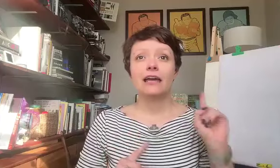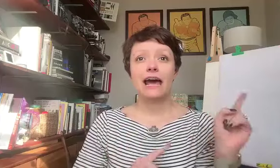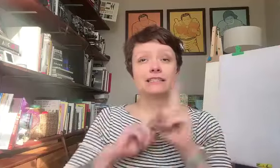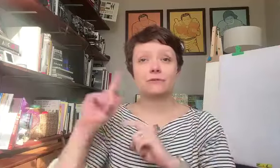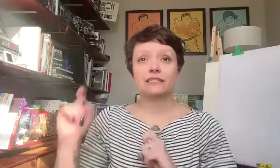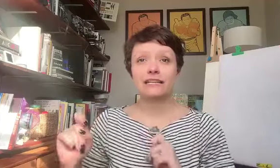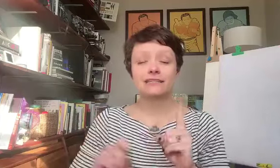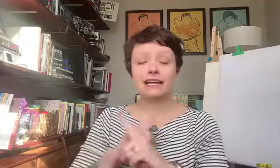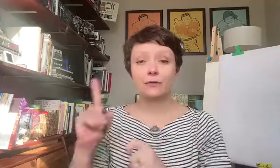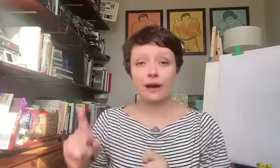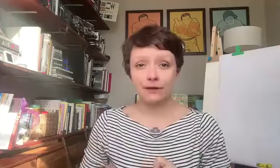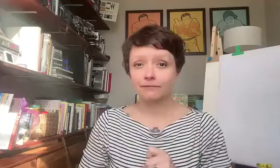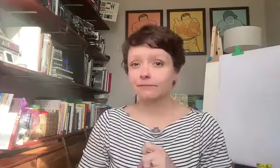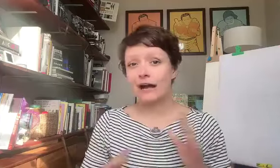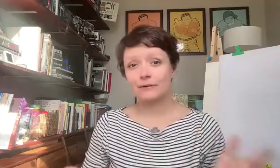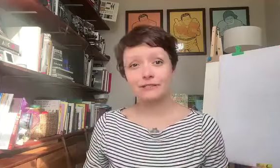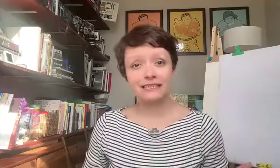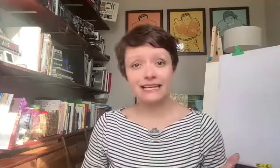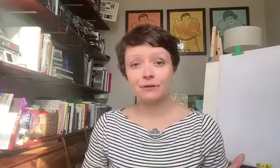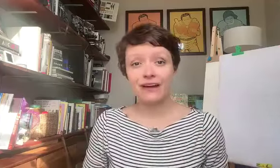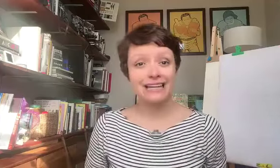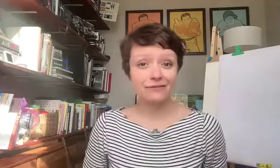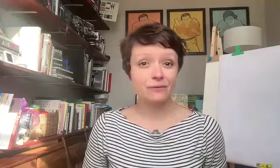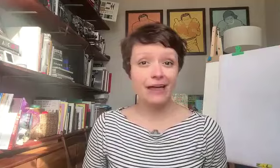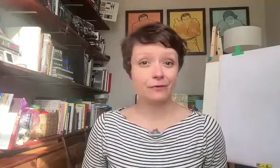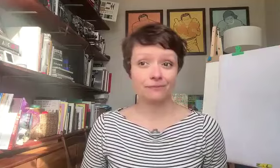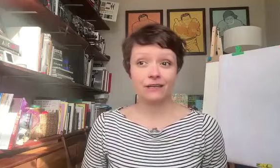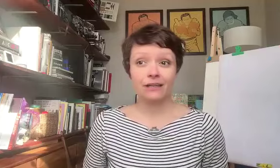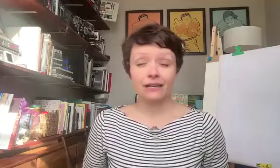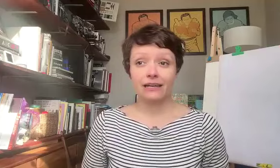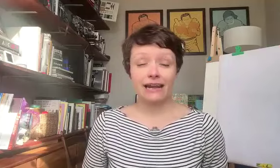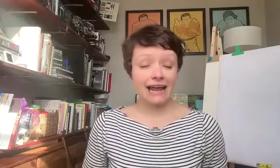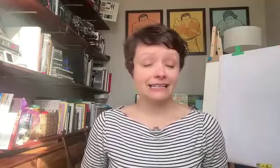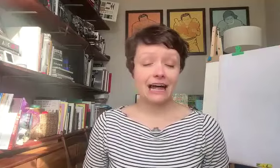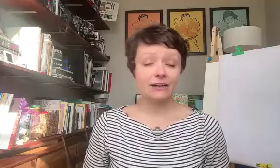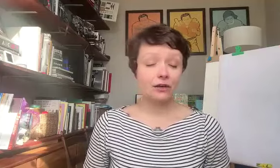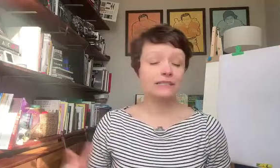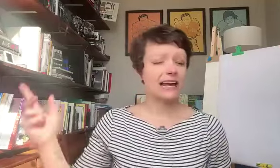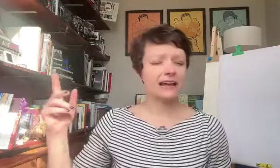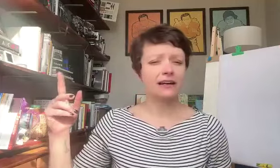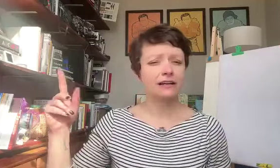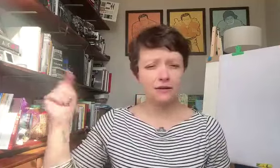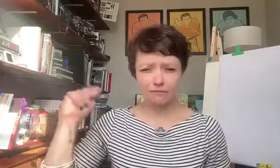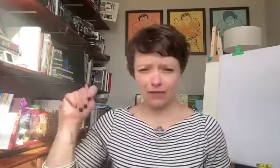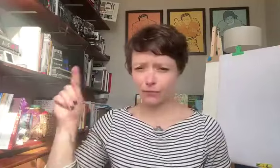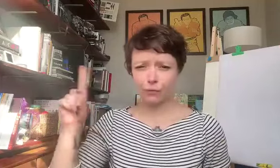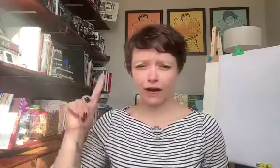it has its own syntax and grammar. I always use the example of asking for the bathroom. In ASL, you would say, bathroom